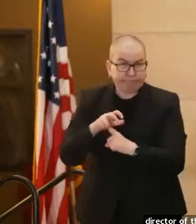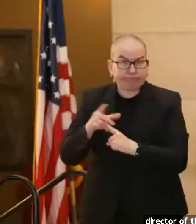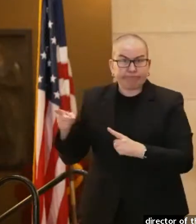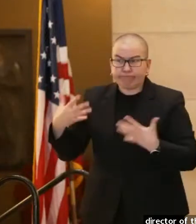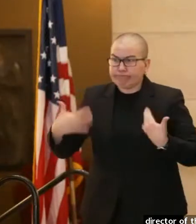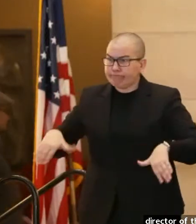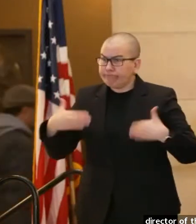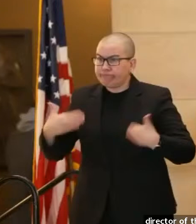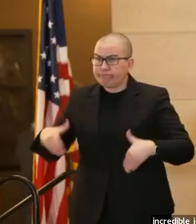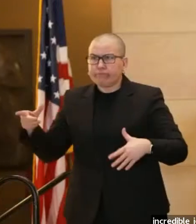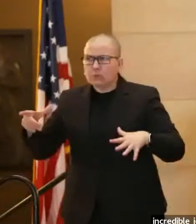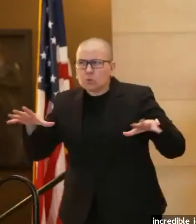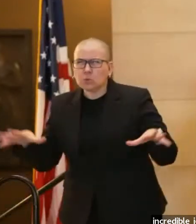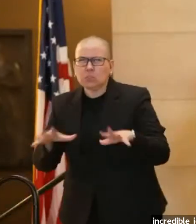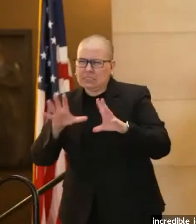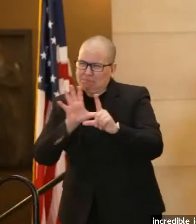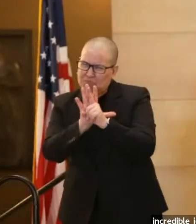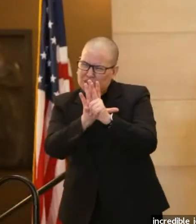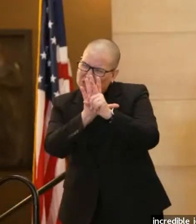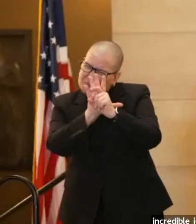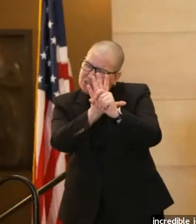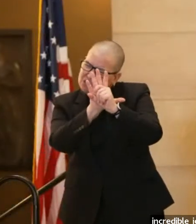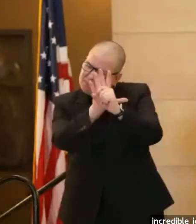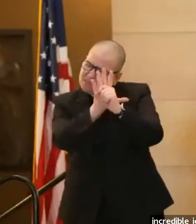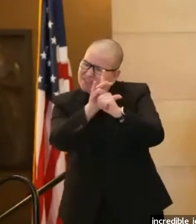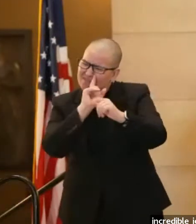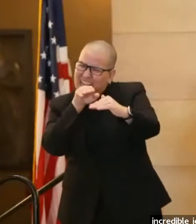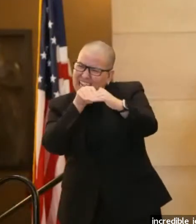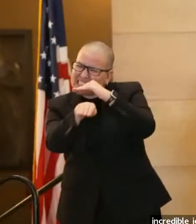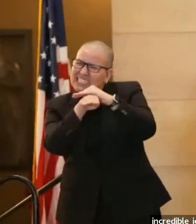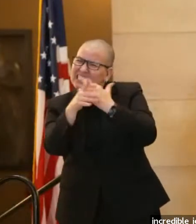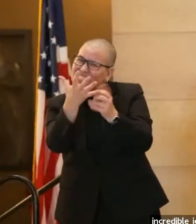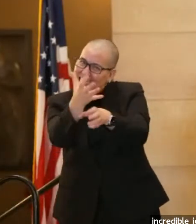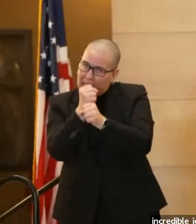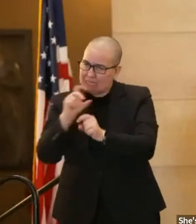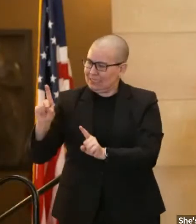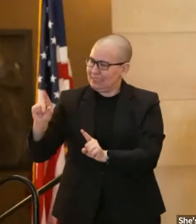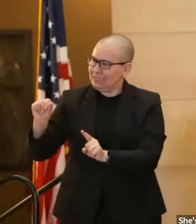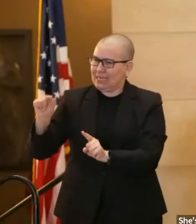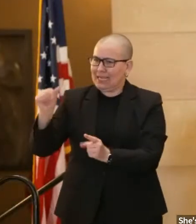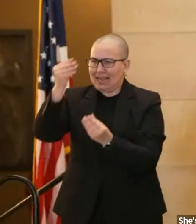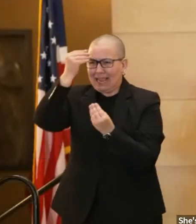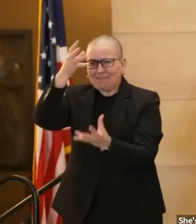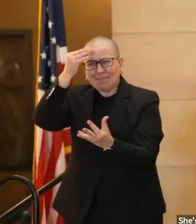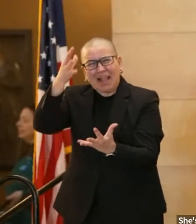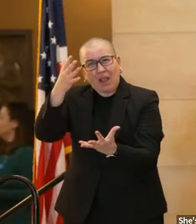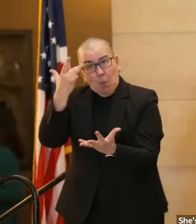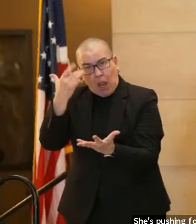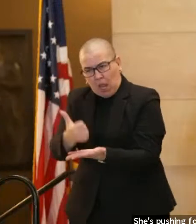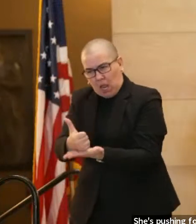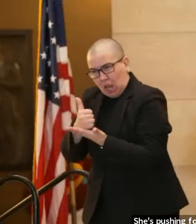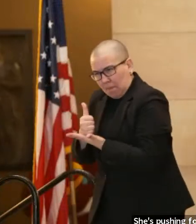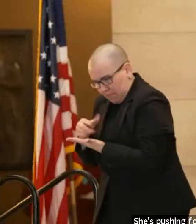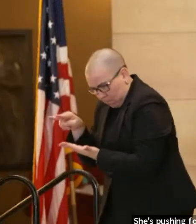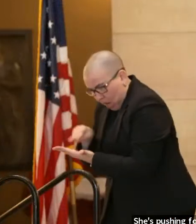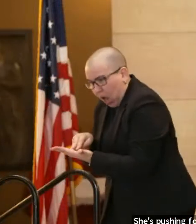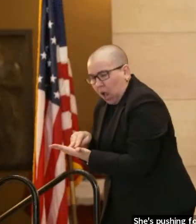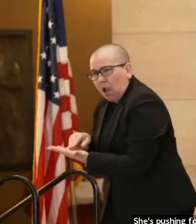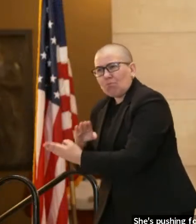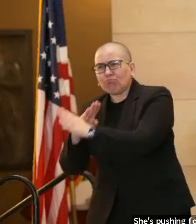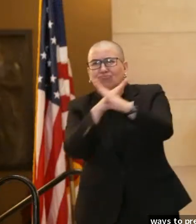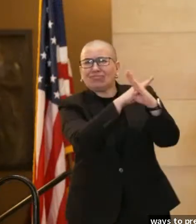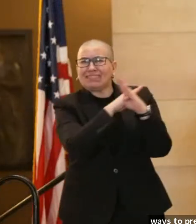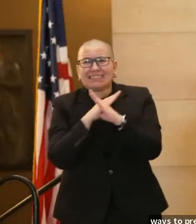data. She's pushing for access to that data. She's looking for ways to prevent the violence that we see too